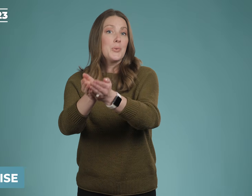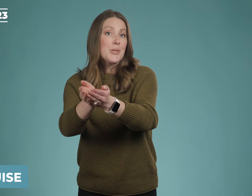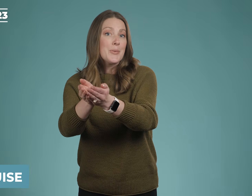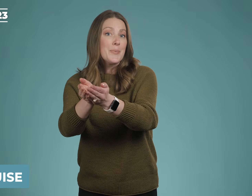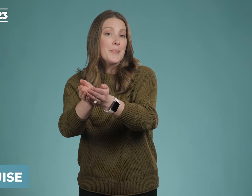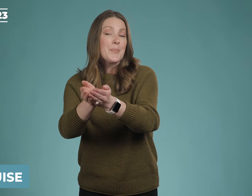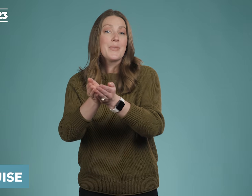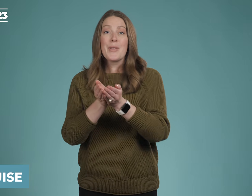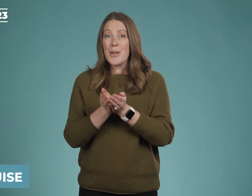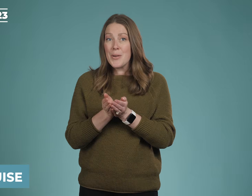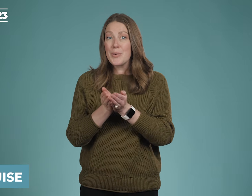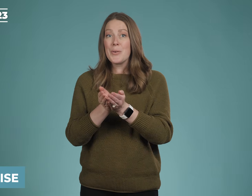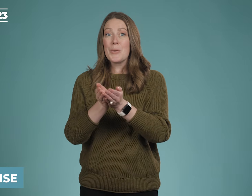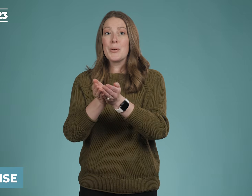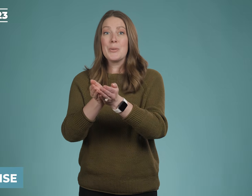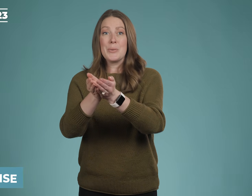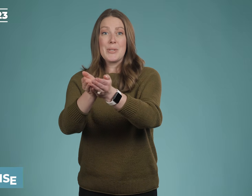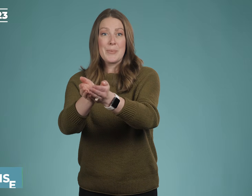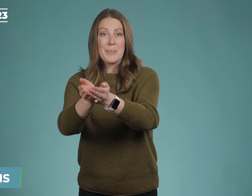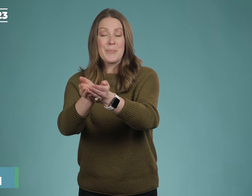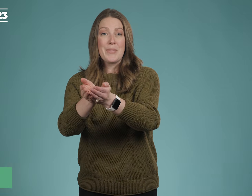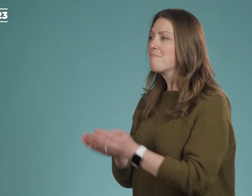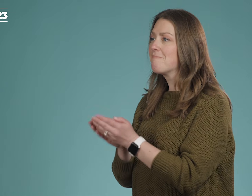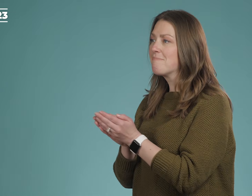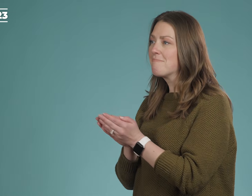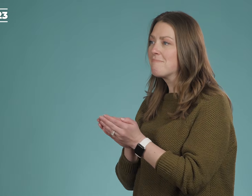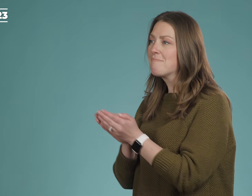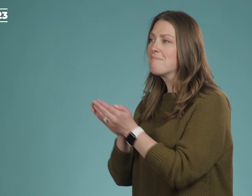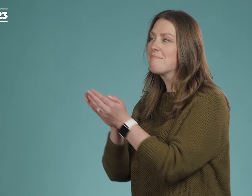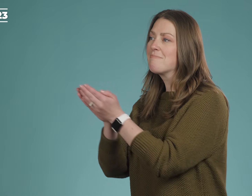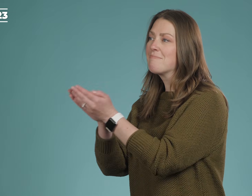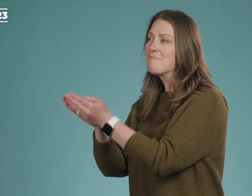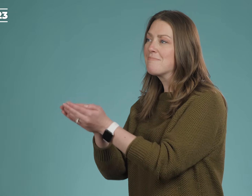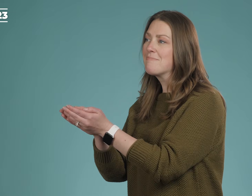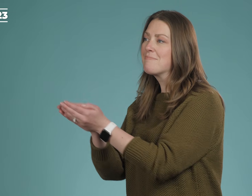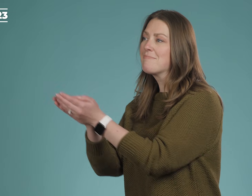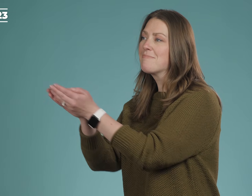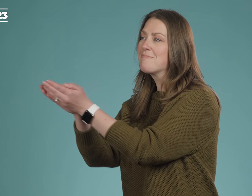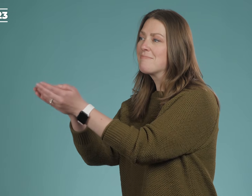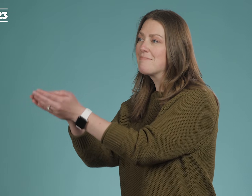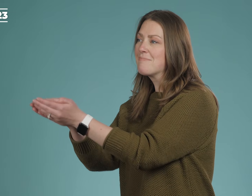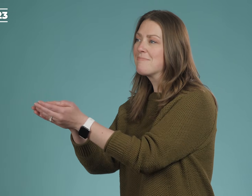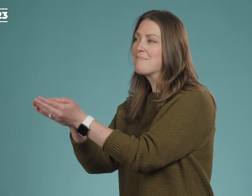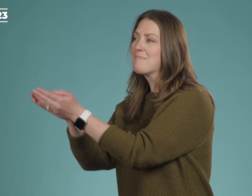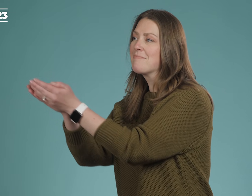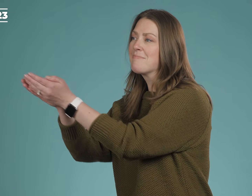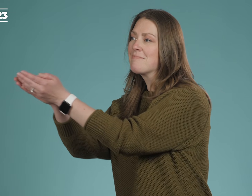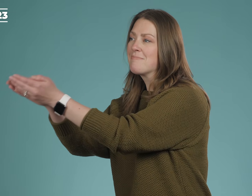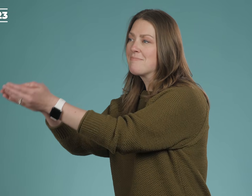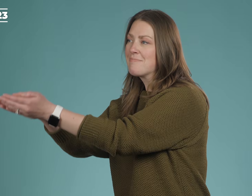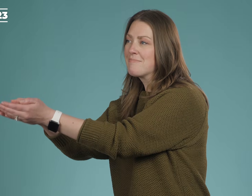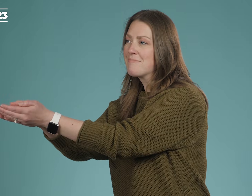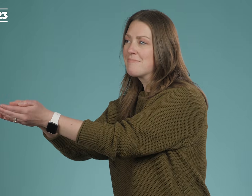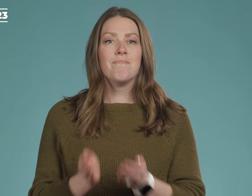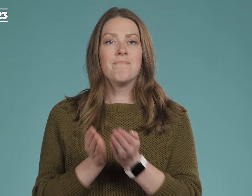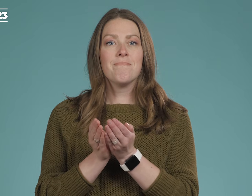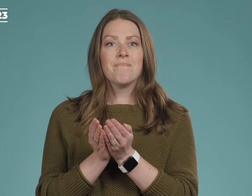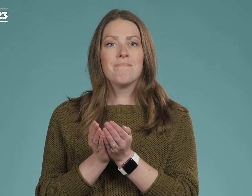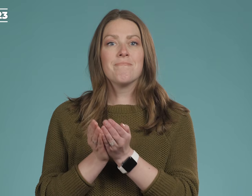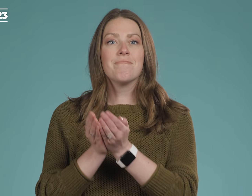Cruise. Cruise. Your hands are making the shape of a boat, and then you're moving it